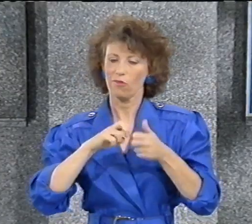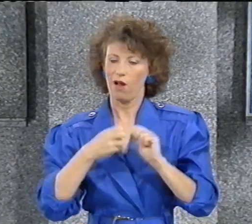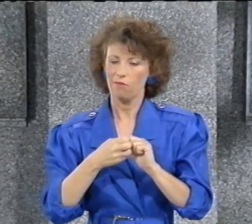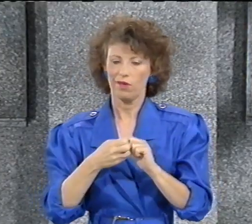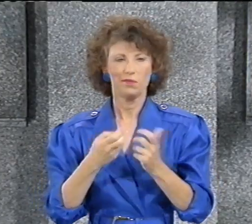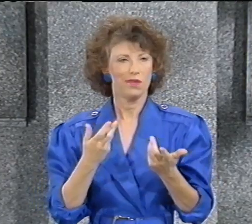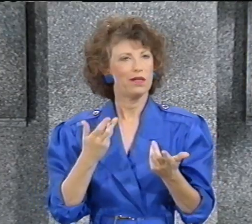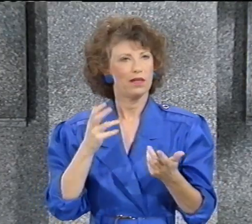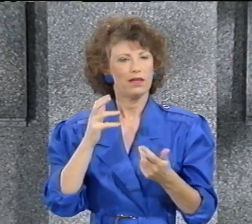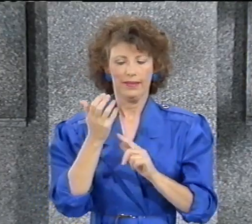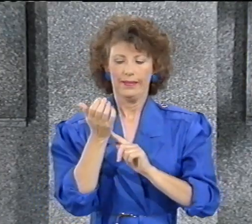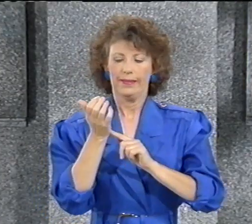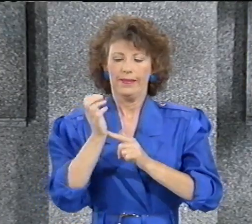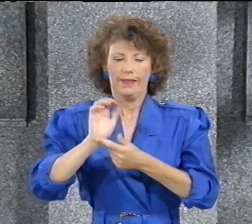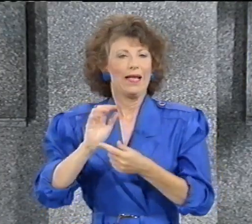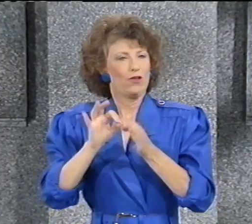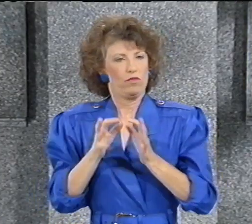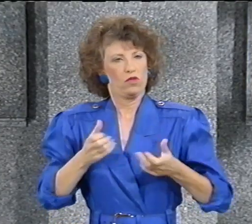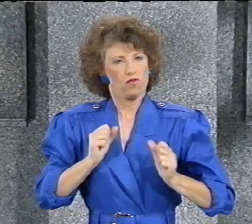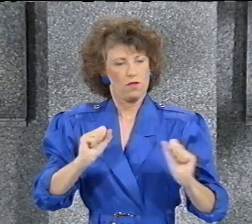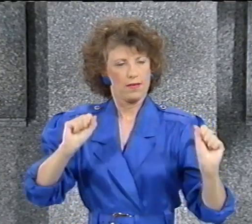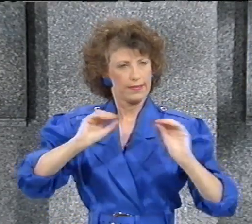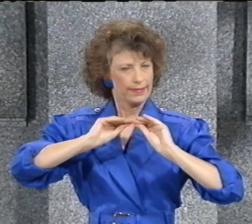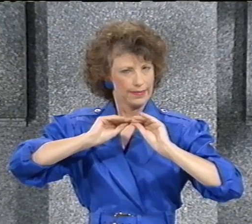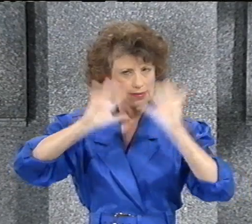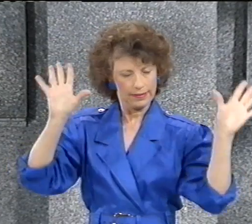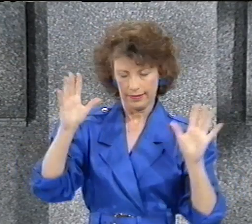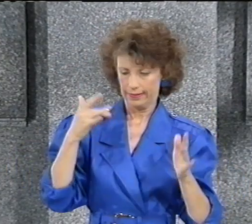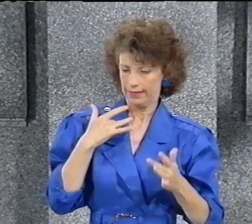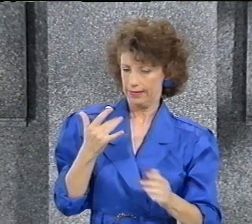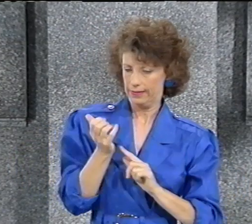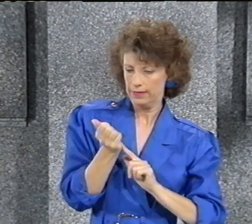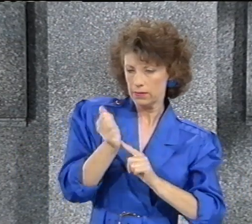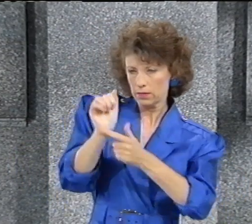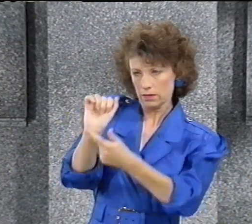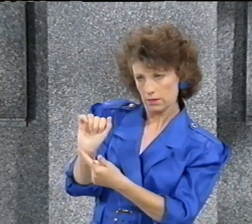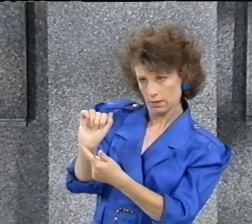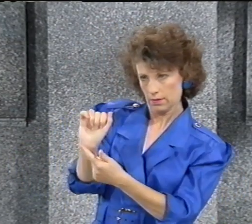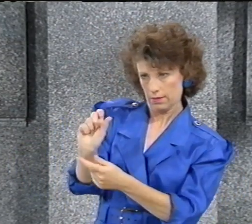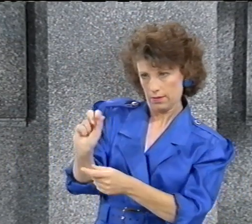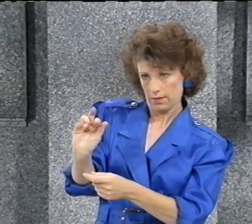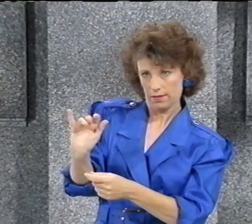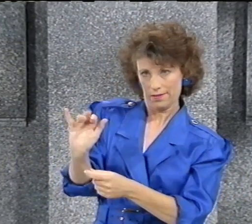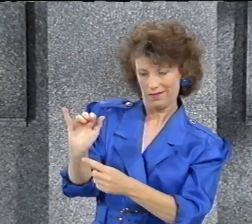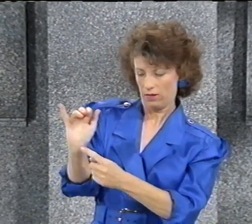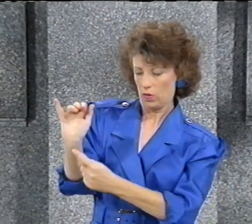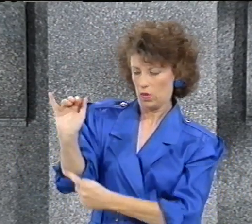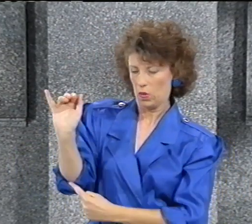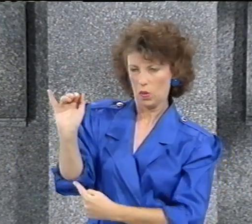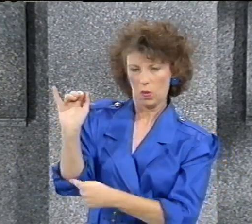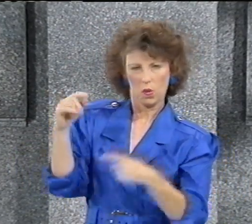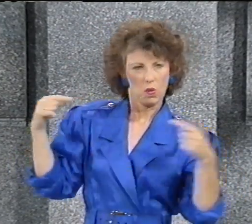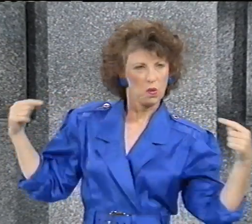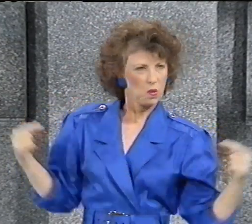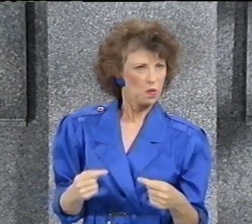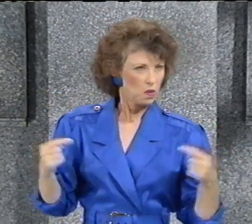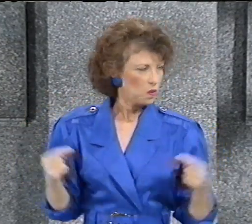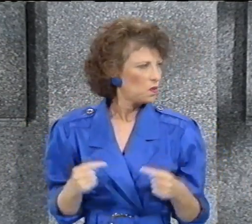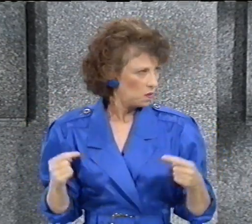This is an issue that we all need to be aware of because of the problems they cause. Interpreters try so hard to spell clearly